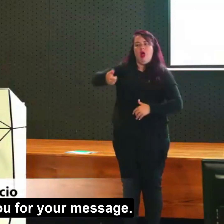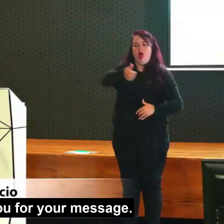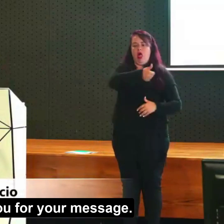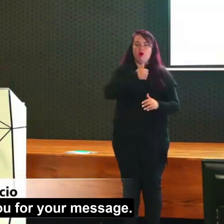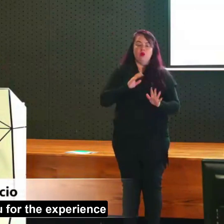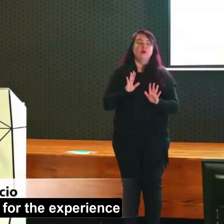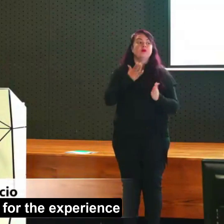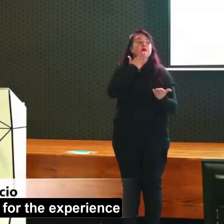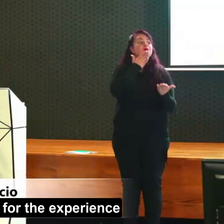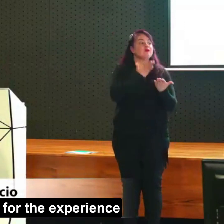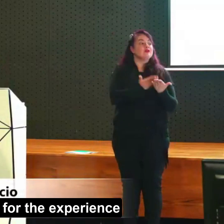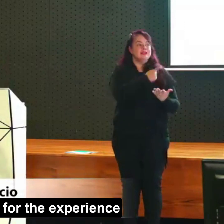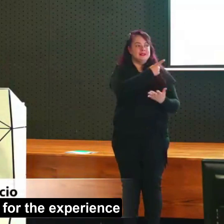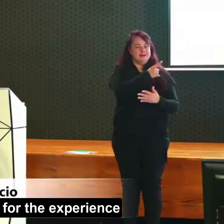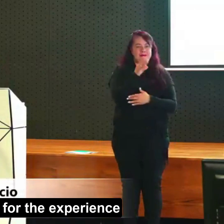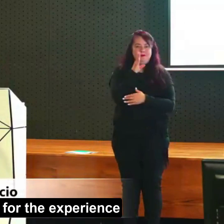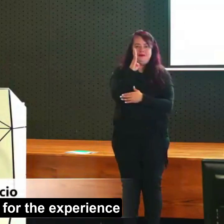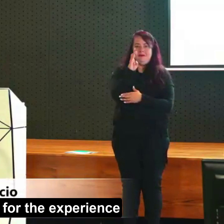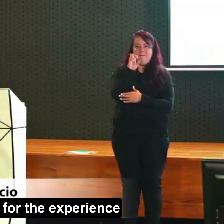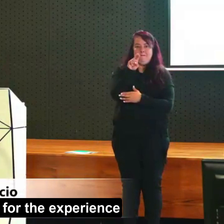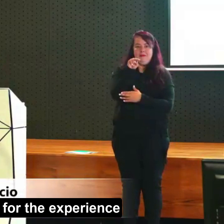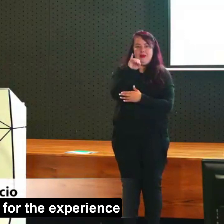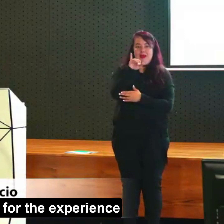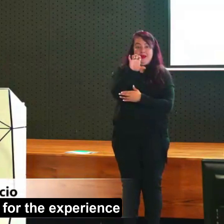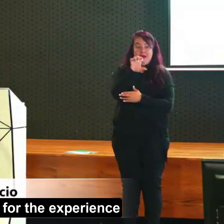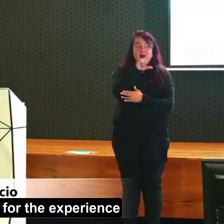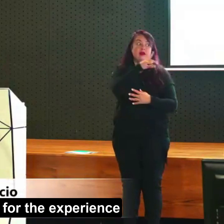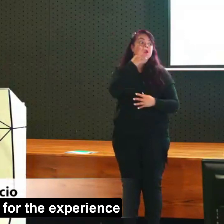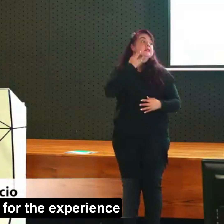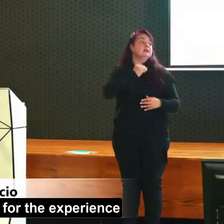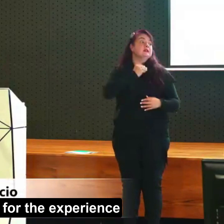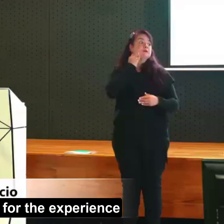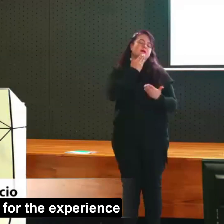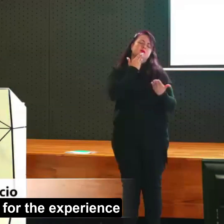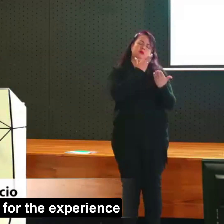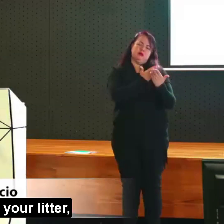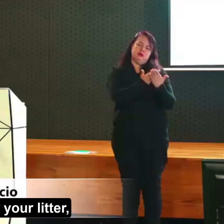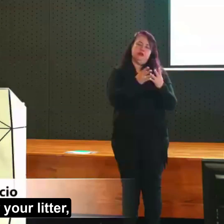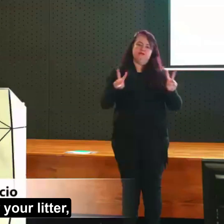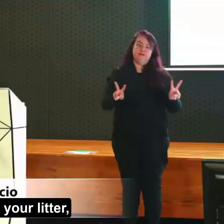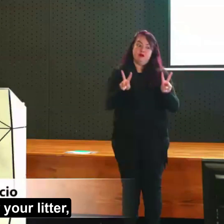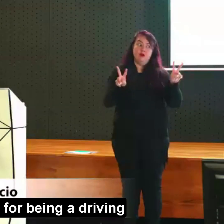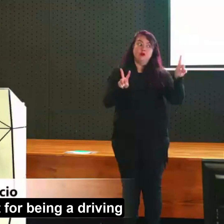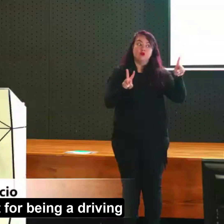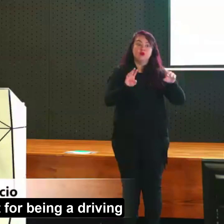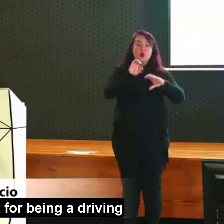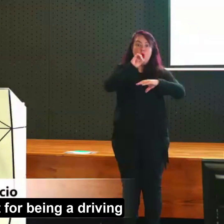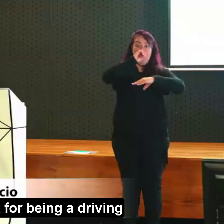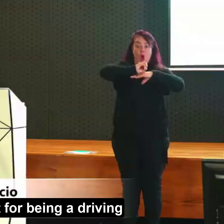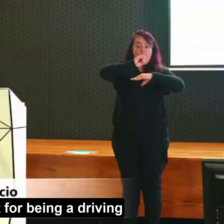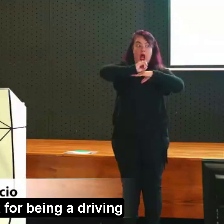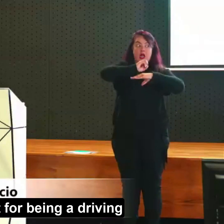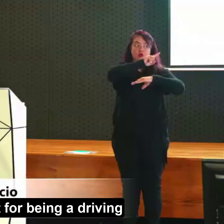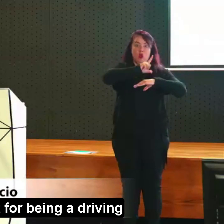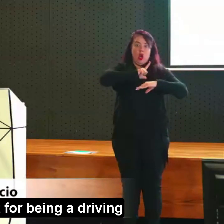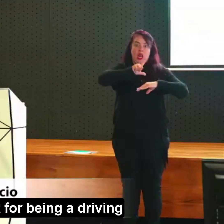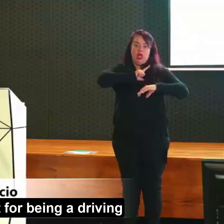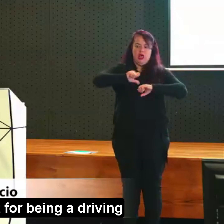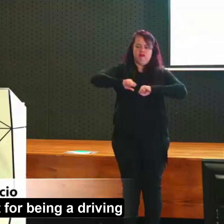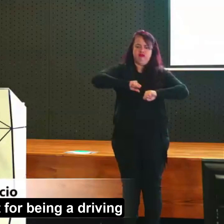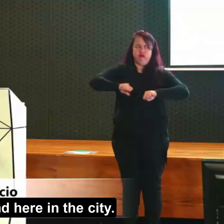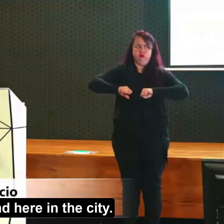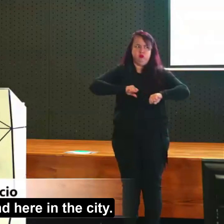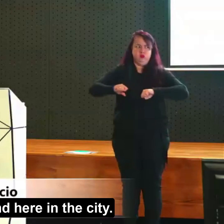Thank you for your message, and thank you for the experience, for your leadership, for